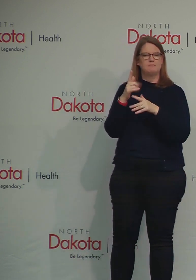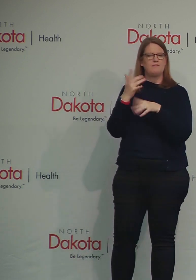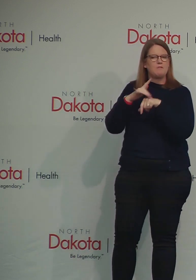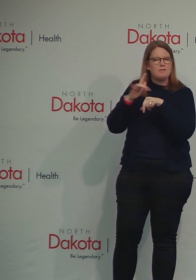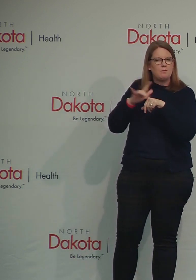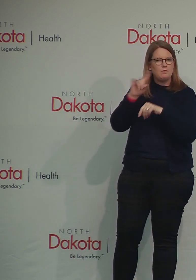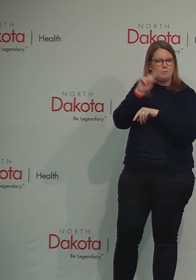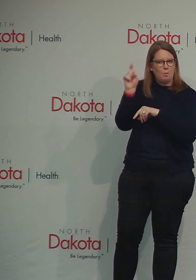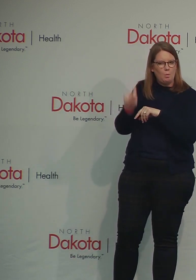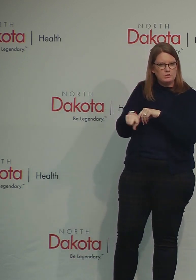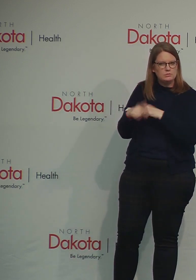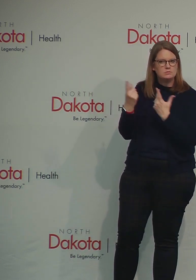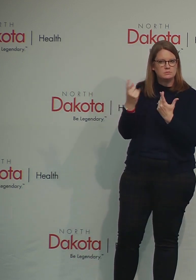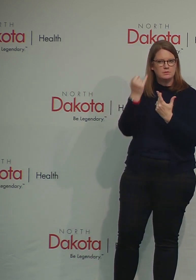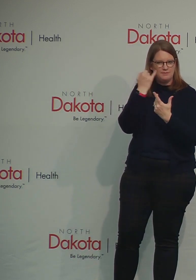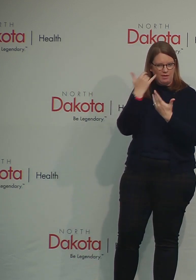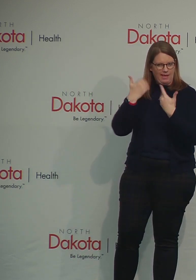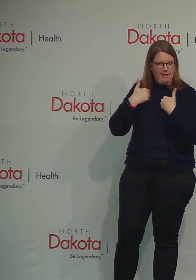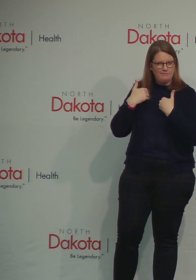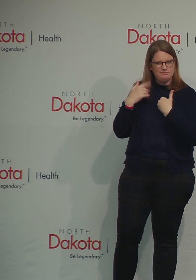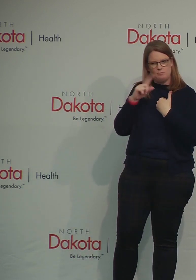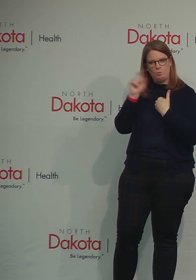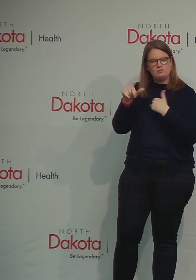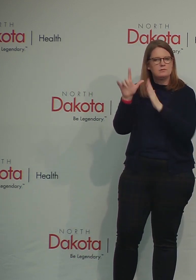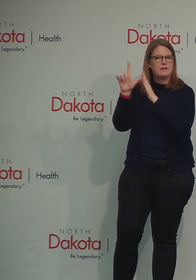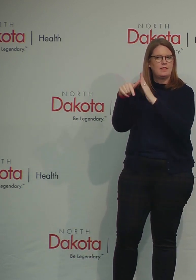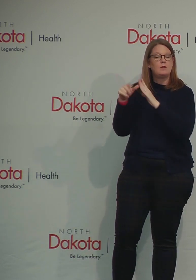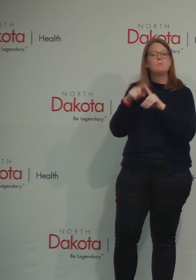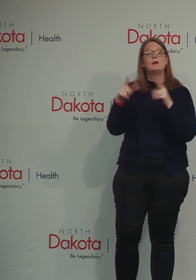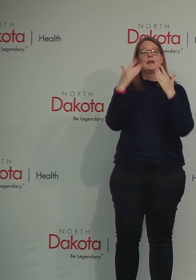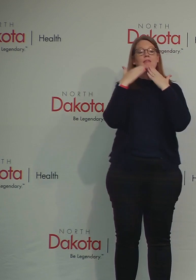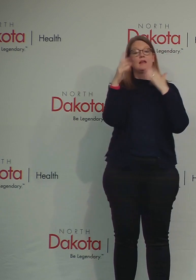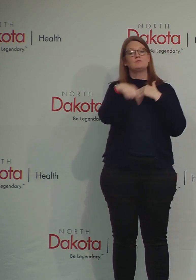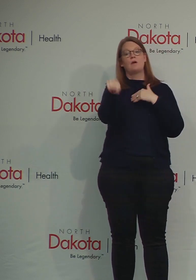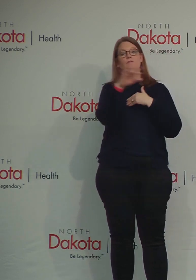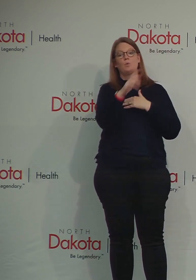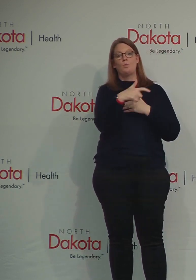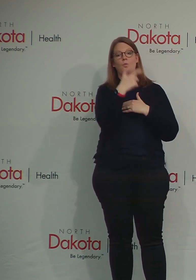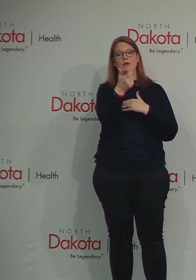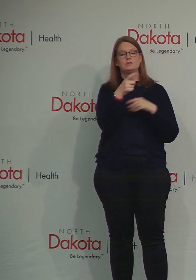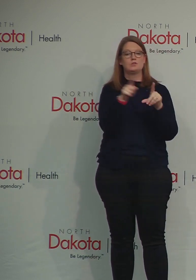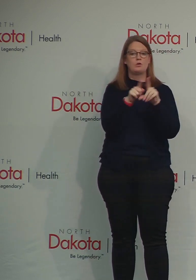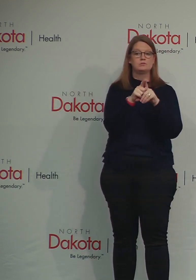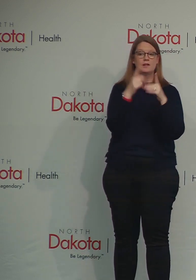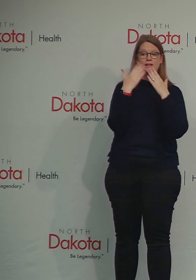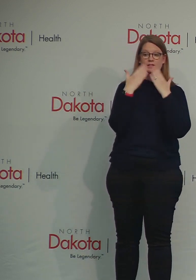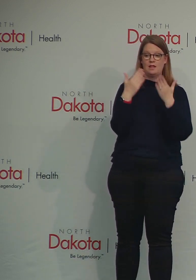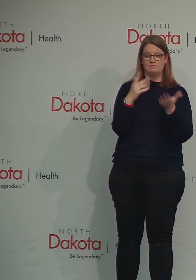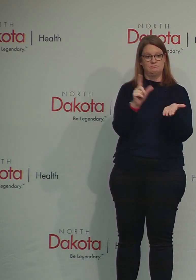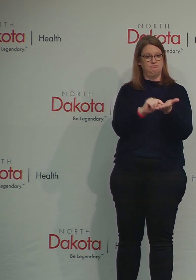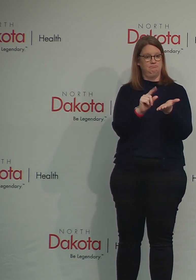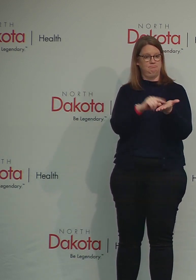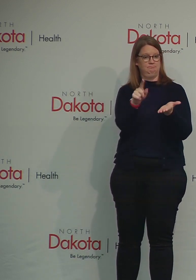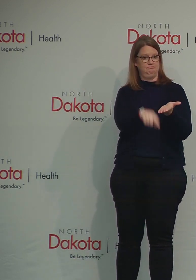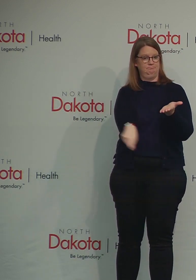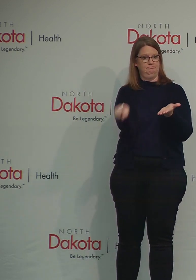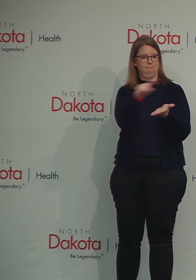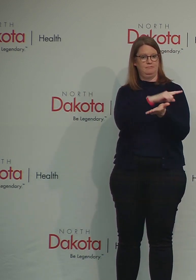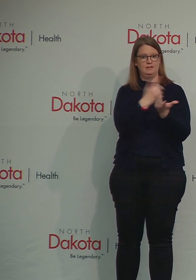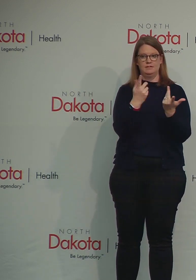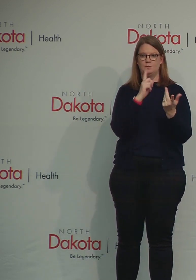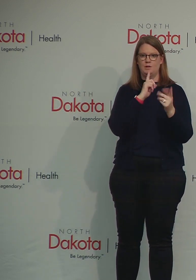anybody has them. But again, thanks to all of you that are tuning in, and thanks to our media who's attended